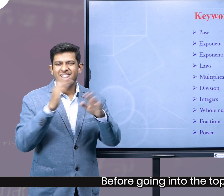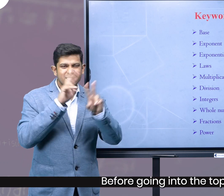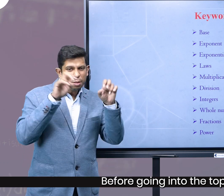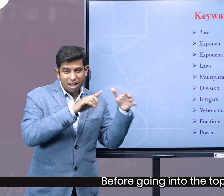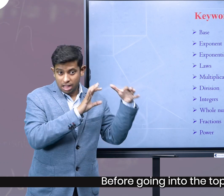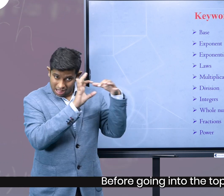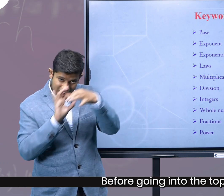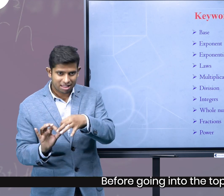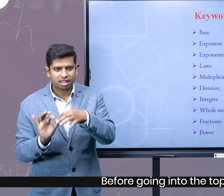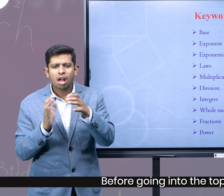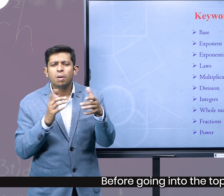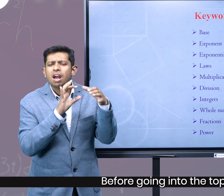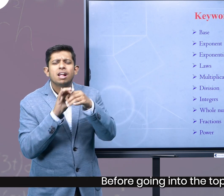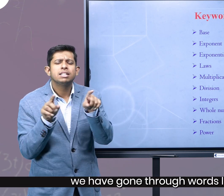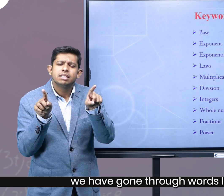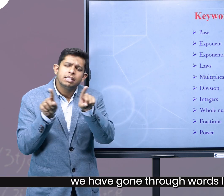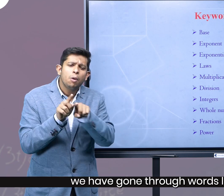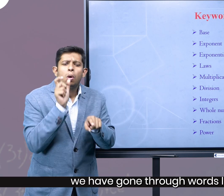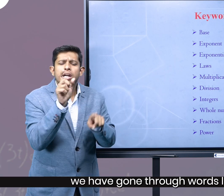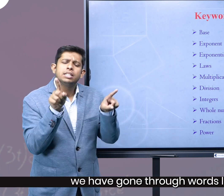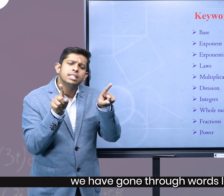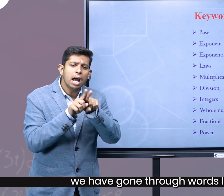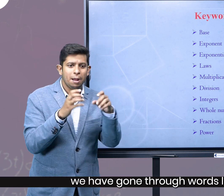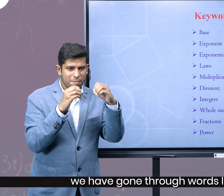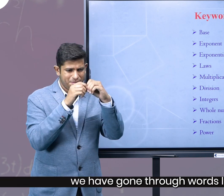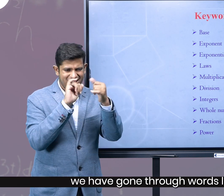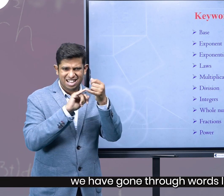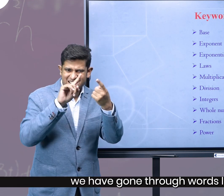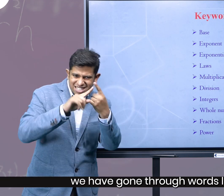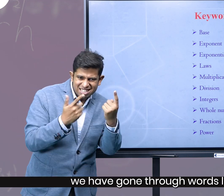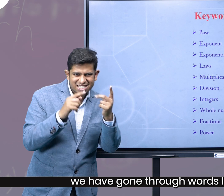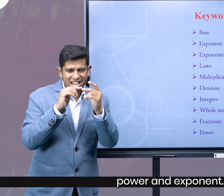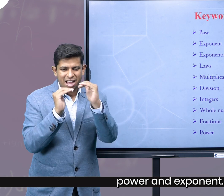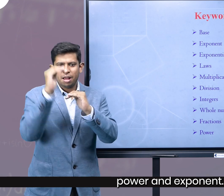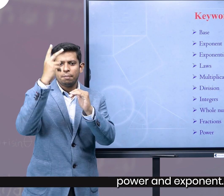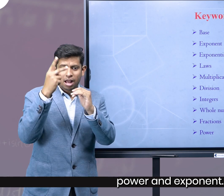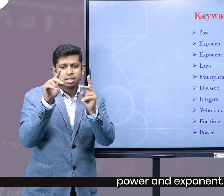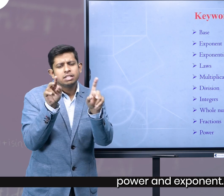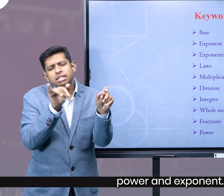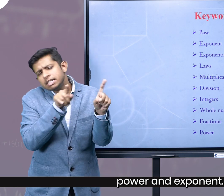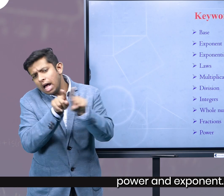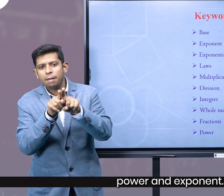Before going into the topic, we have gone through words like base, power, and